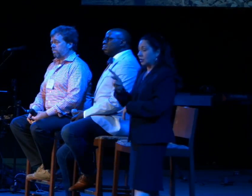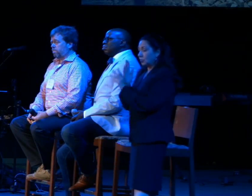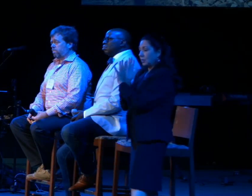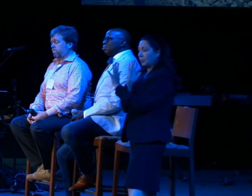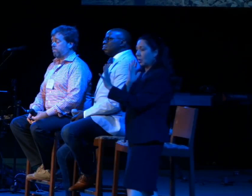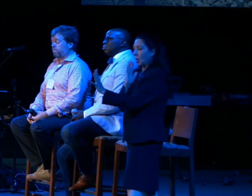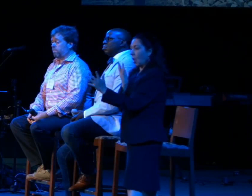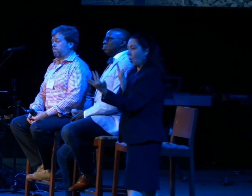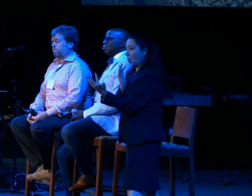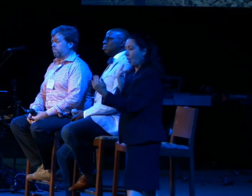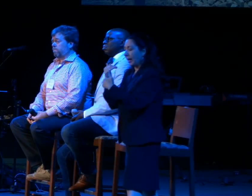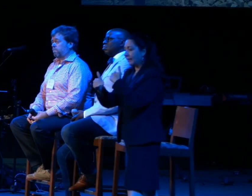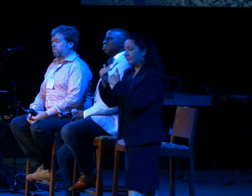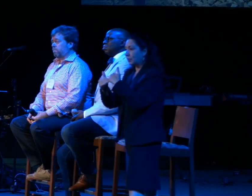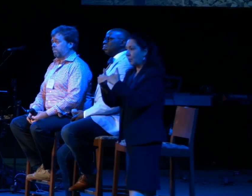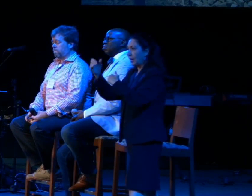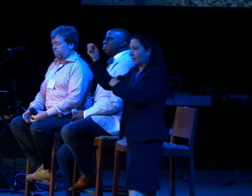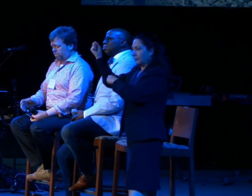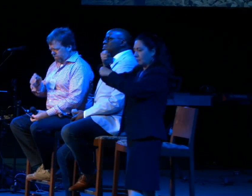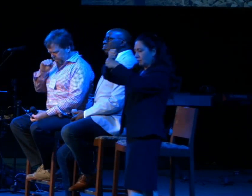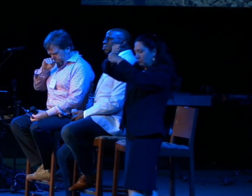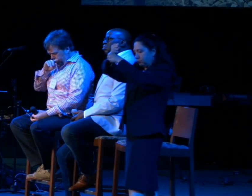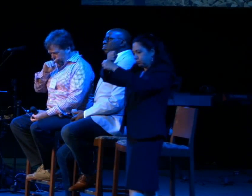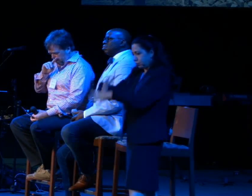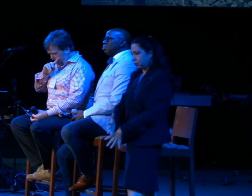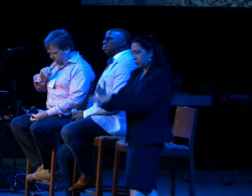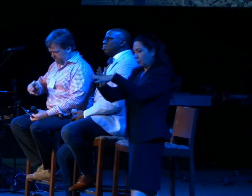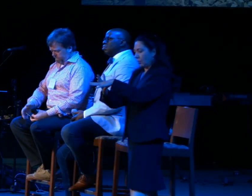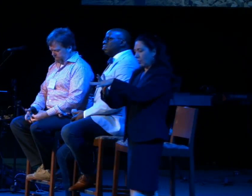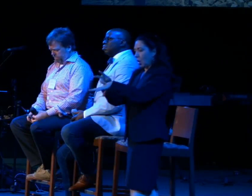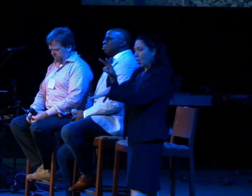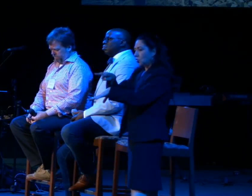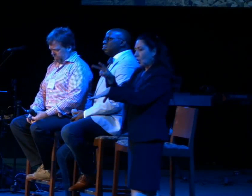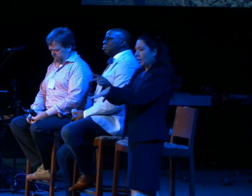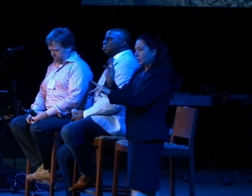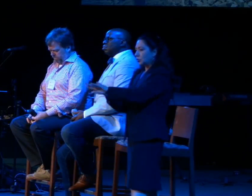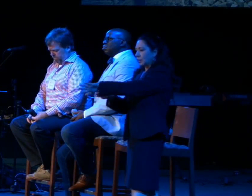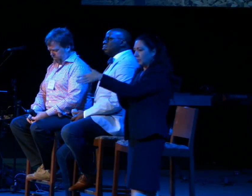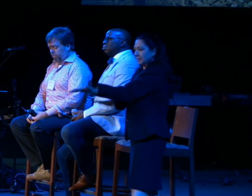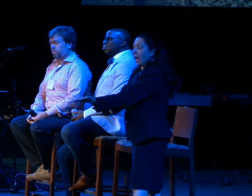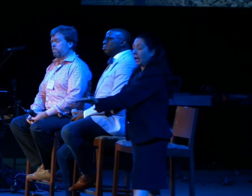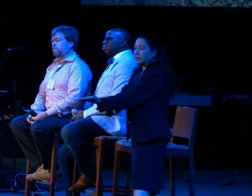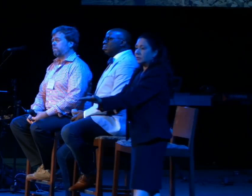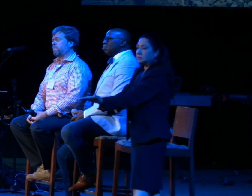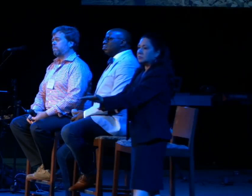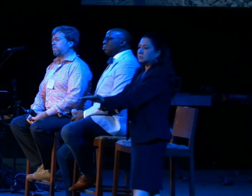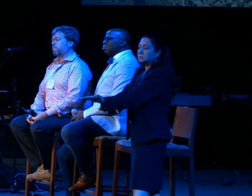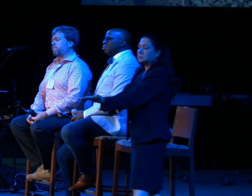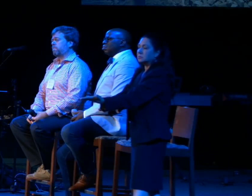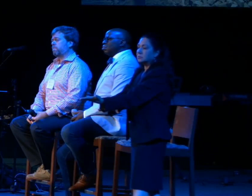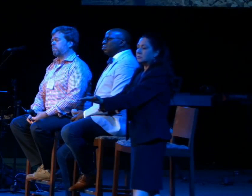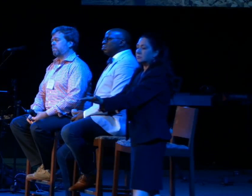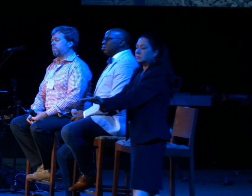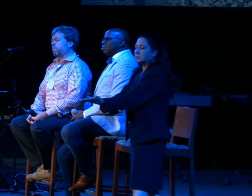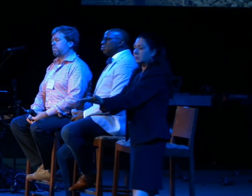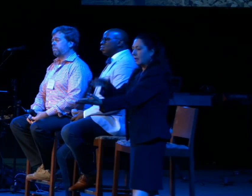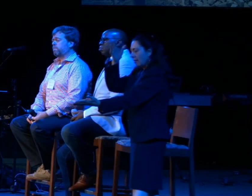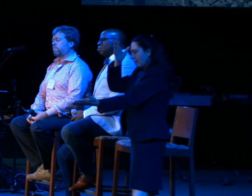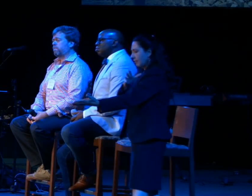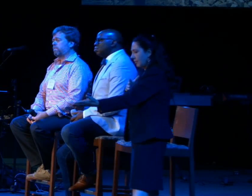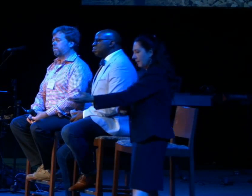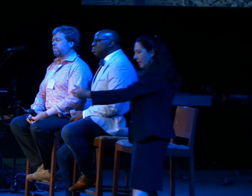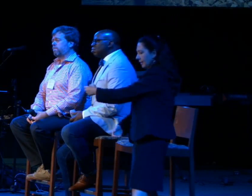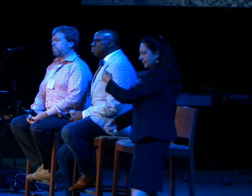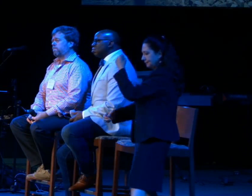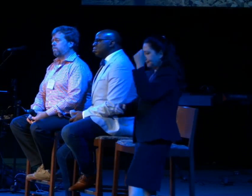killed when the bomb hit the area where they were standing. And this cellist played a song in